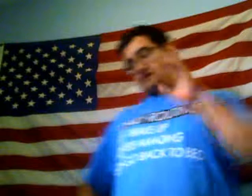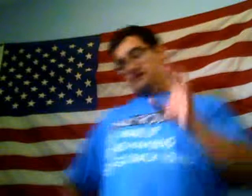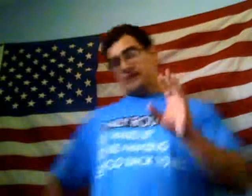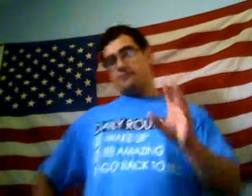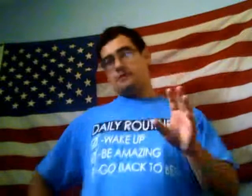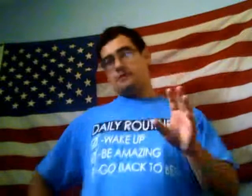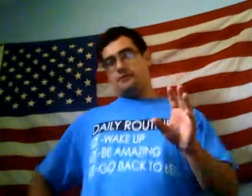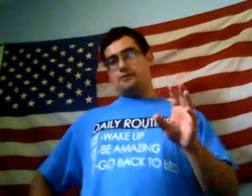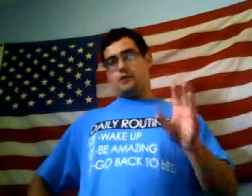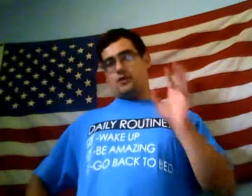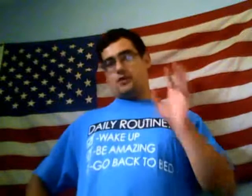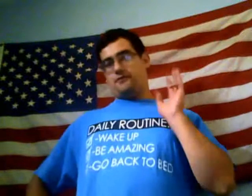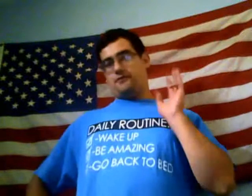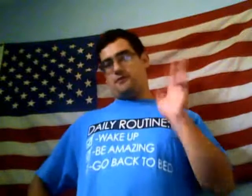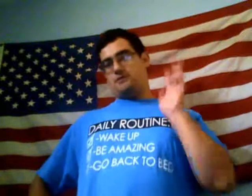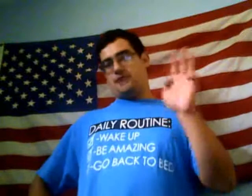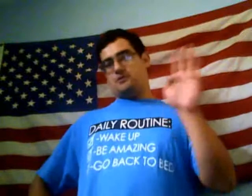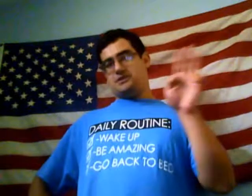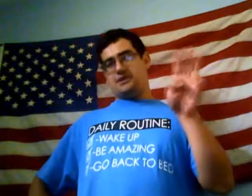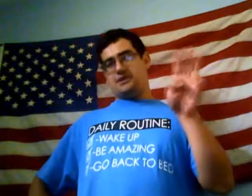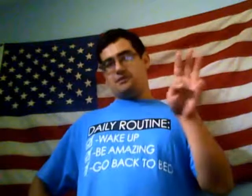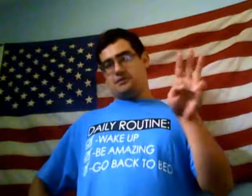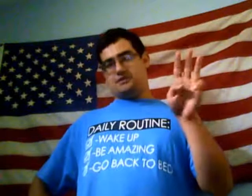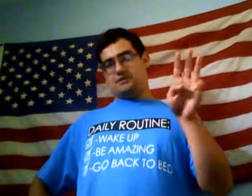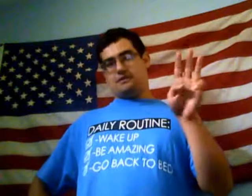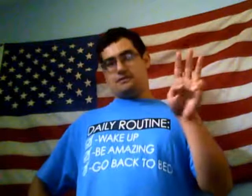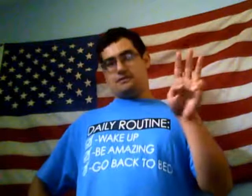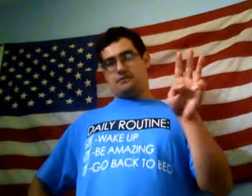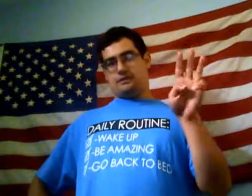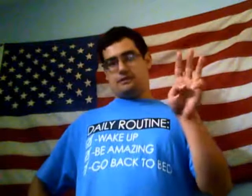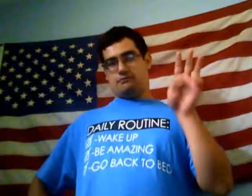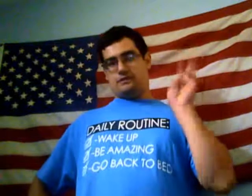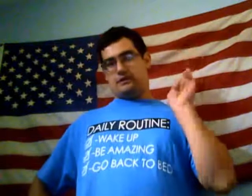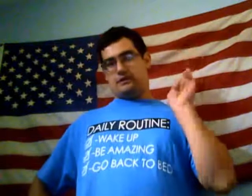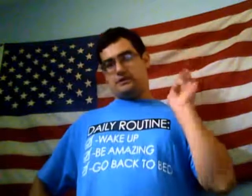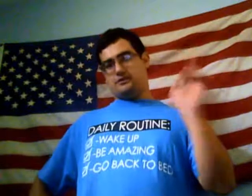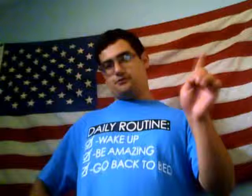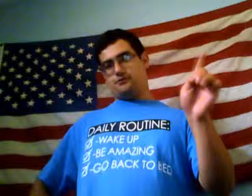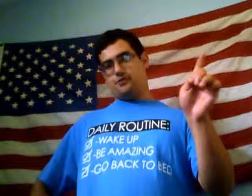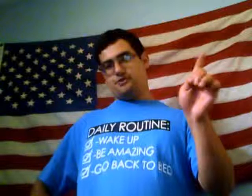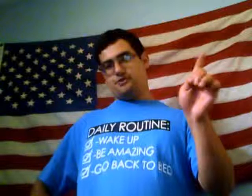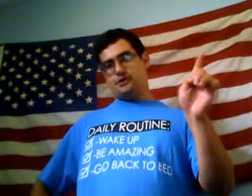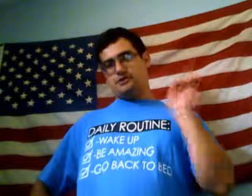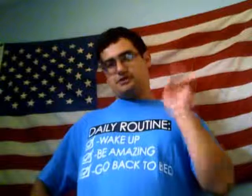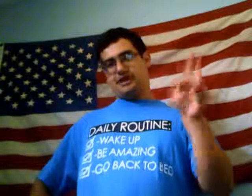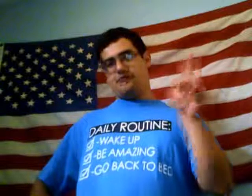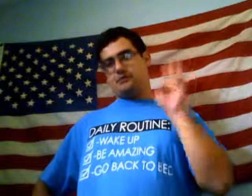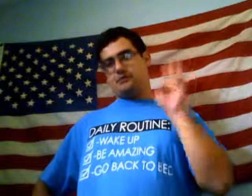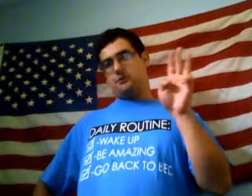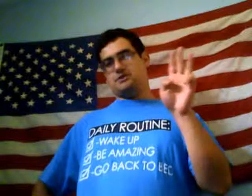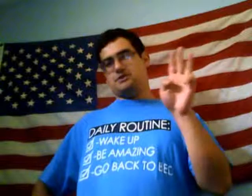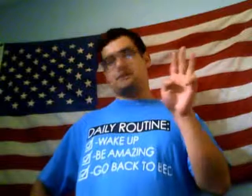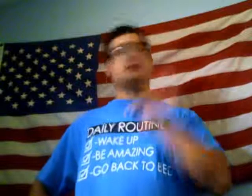besides him, there are only three major ones that everyone talks about. You know, that's Roosevelt, Taft, and Wilson.